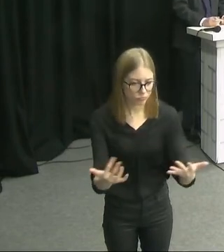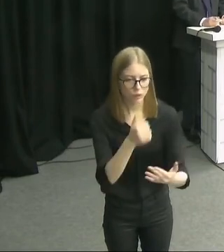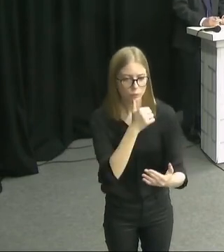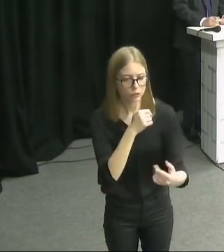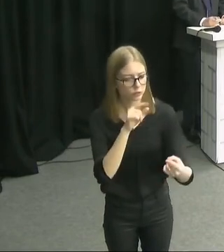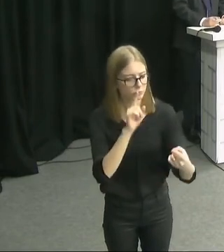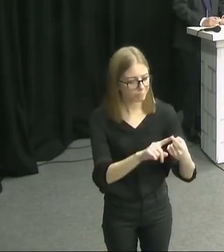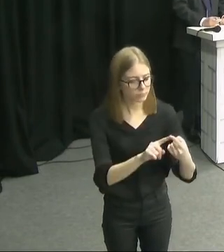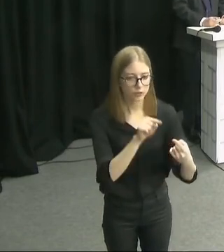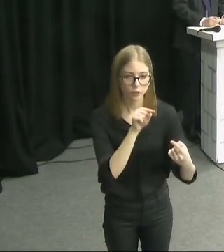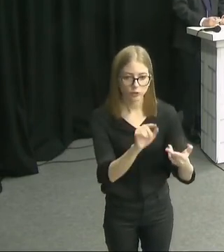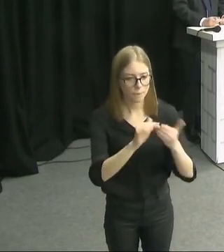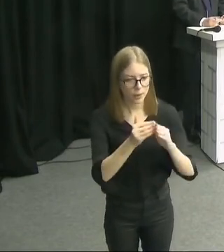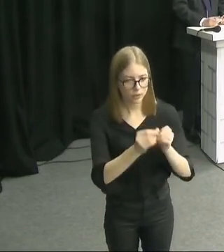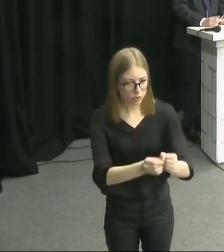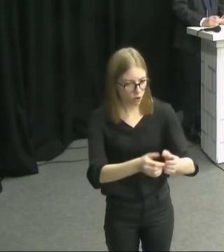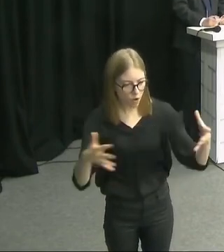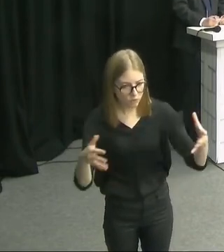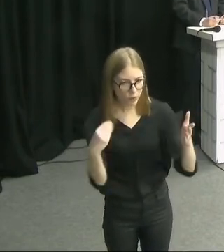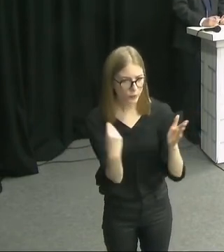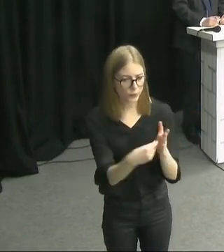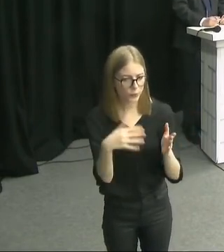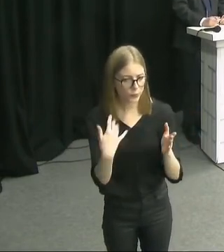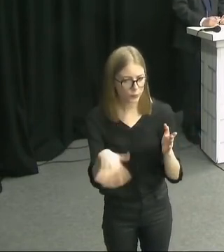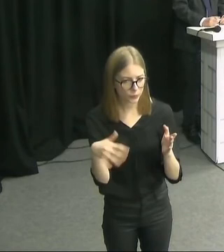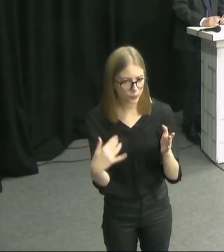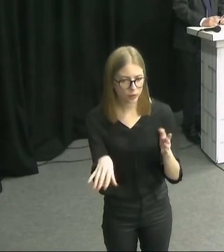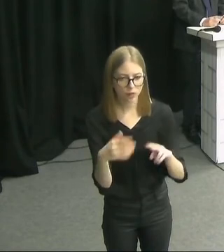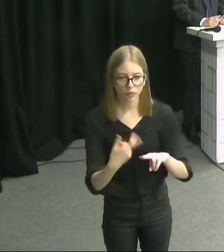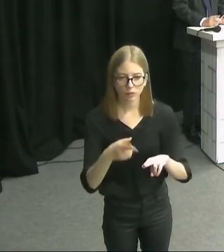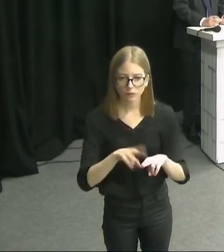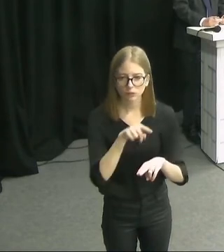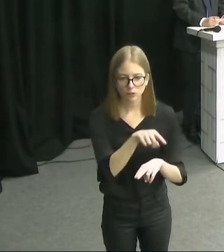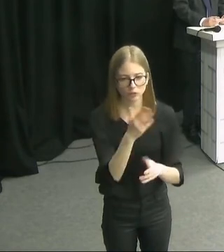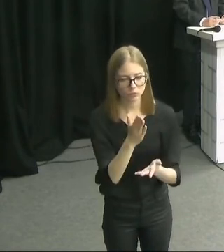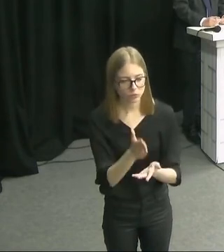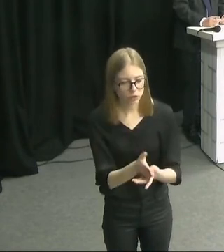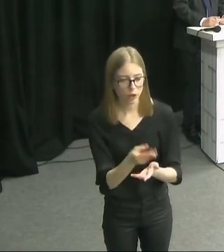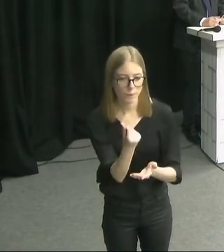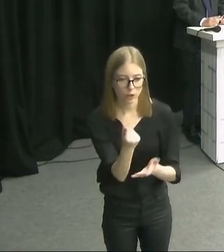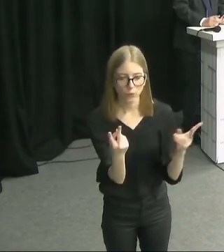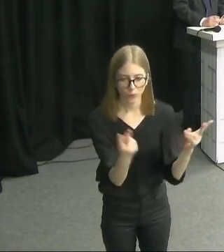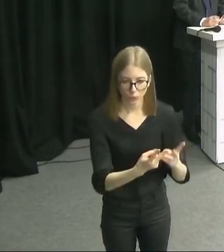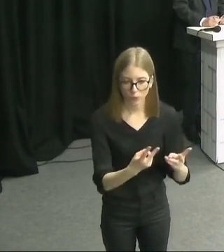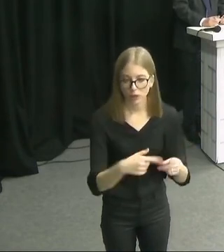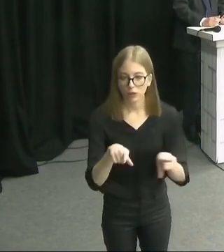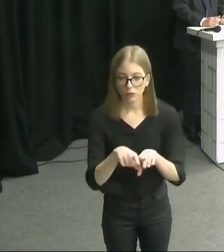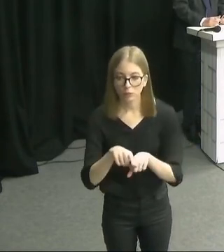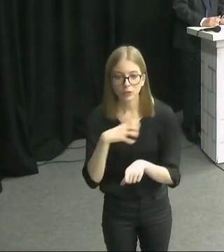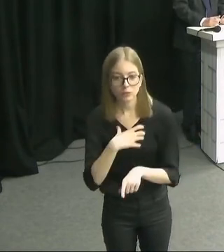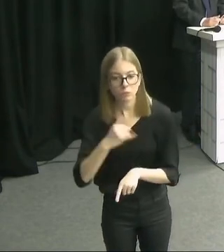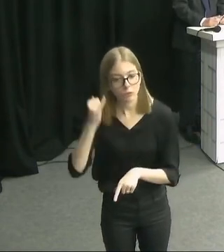Well, the financial needs of the students are manifold. First of all, it's expensive to live in a big city. Now,